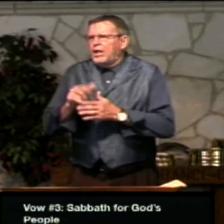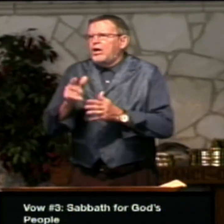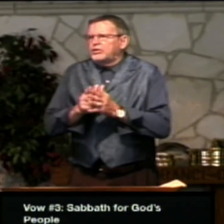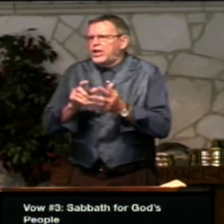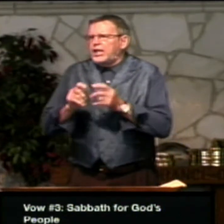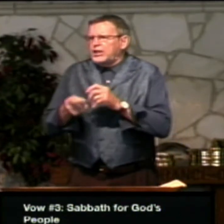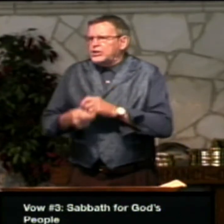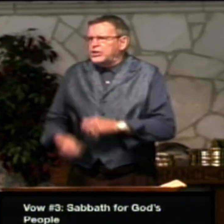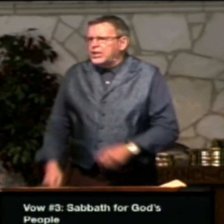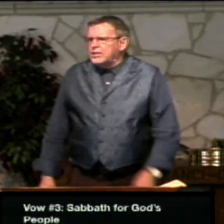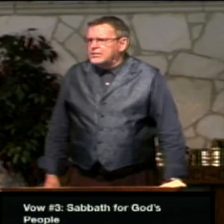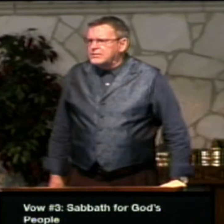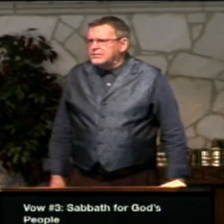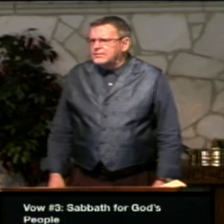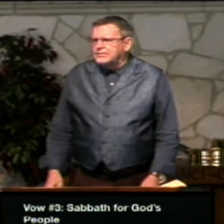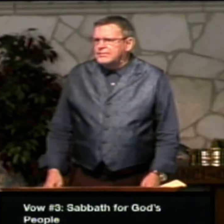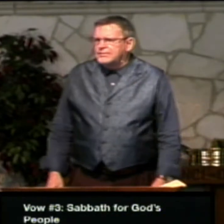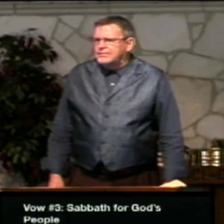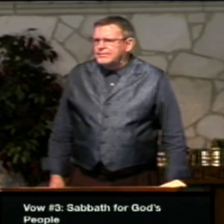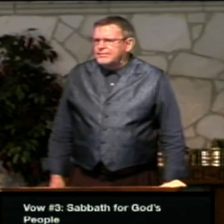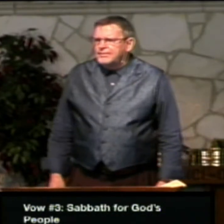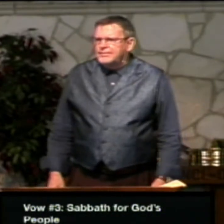But that law changed.